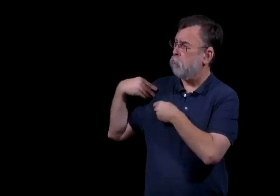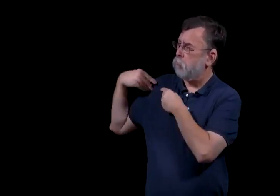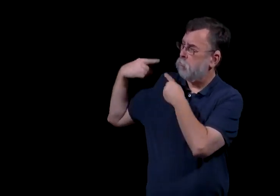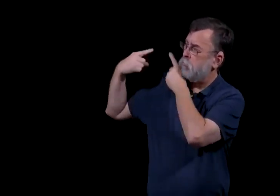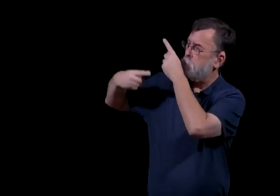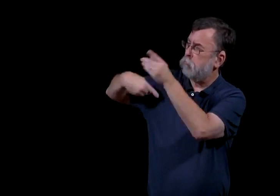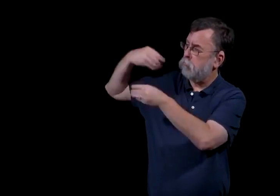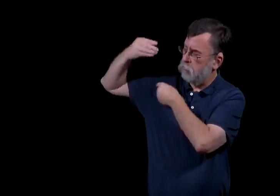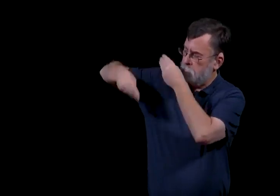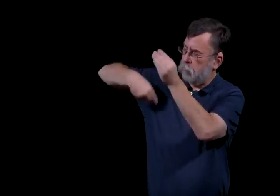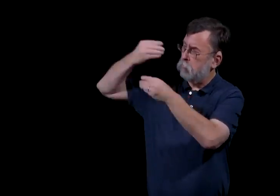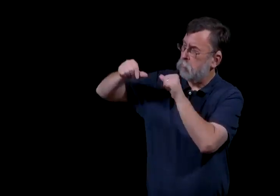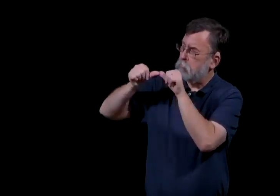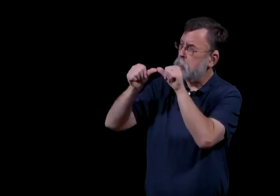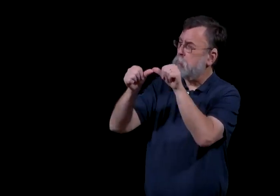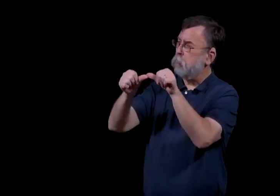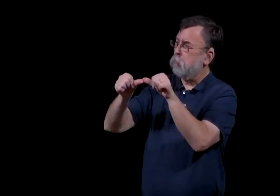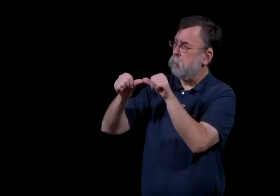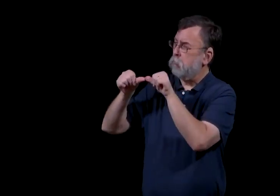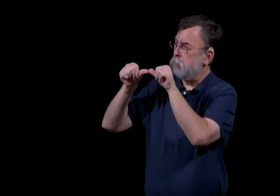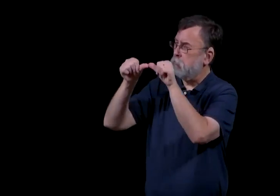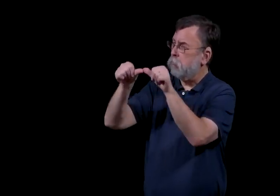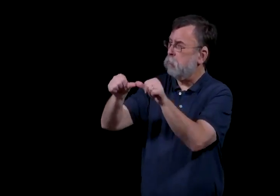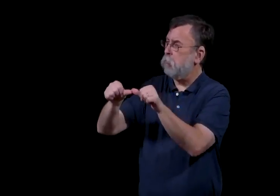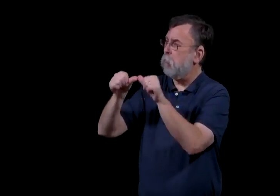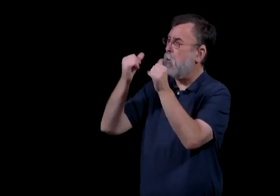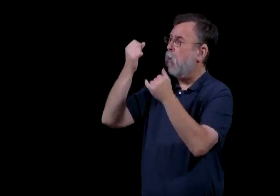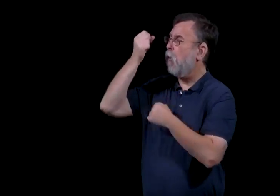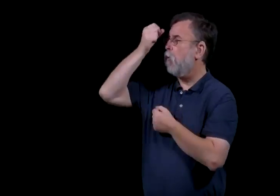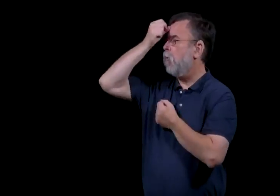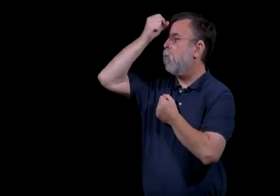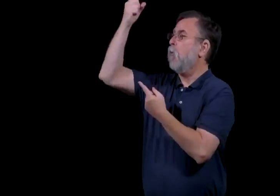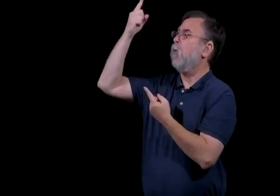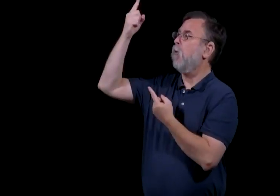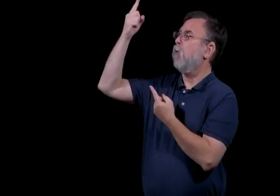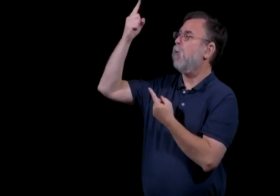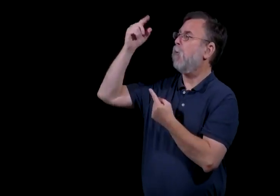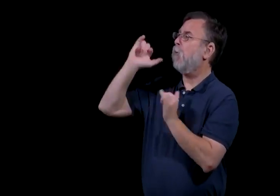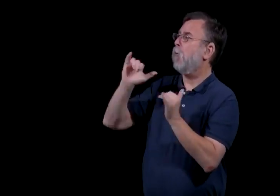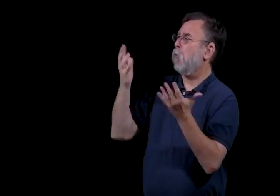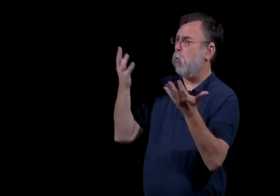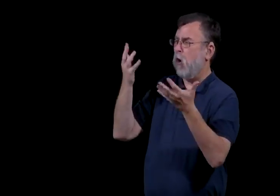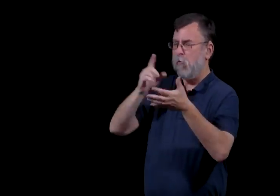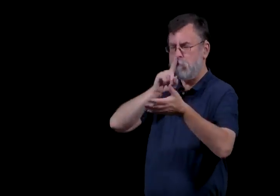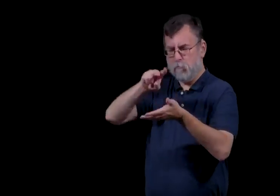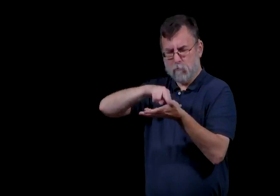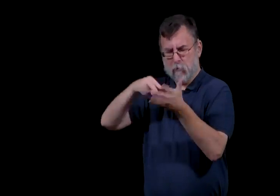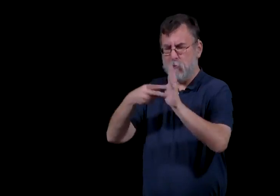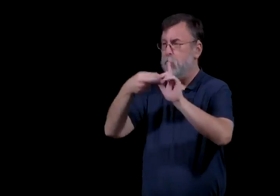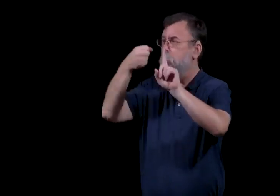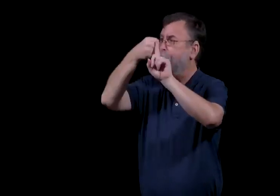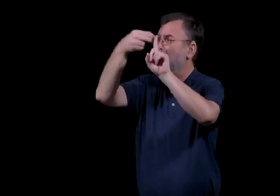in Psalms 23. And that psalm has been a favorite for years and for generations. Now as